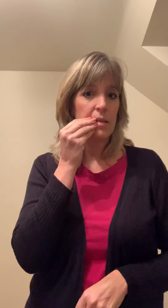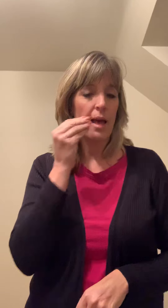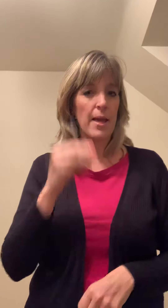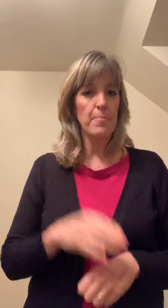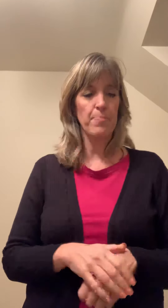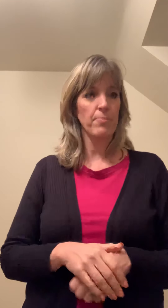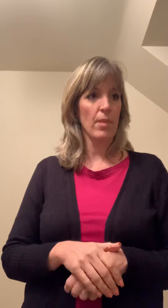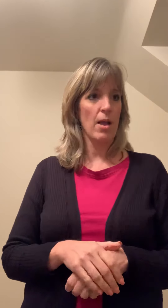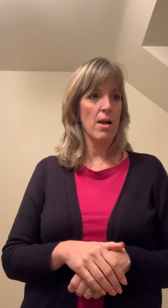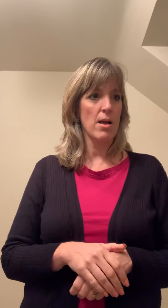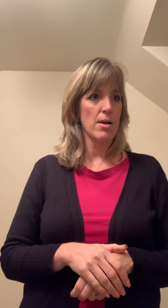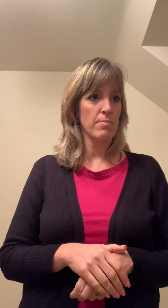okay?